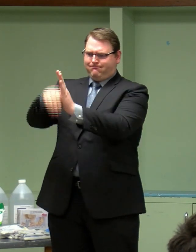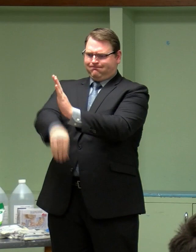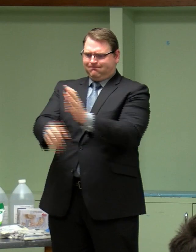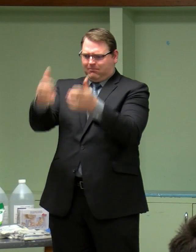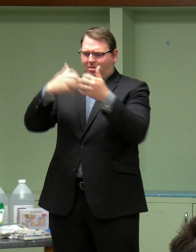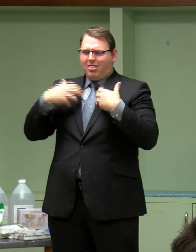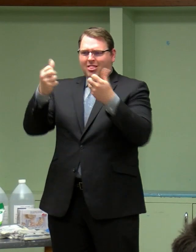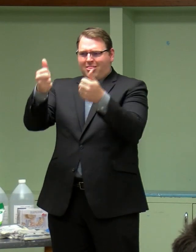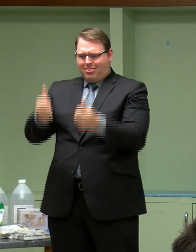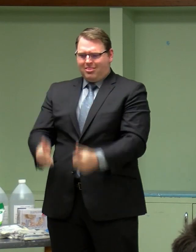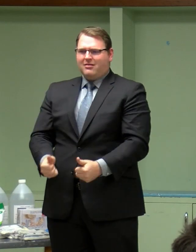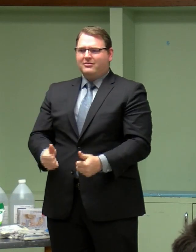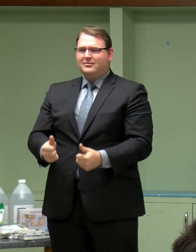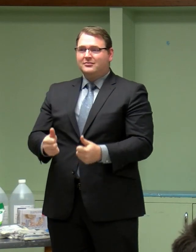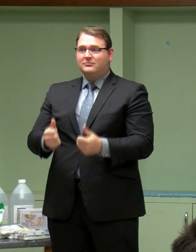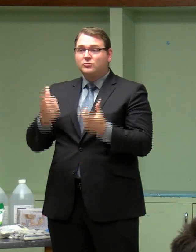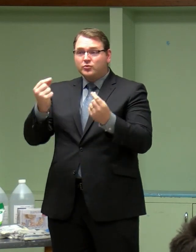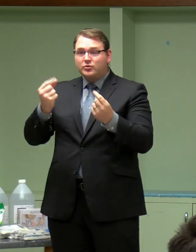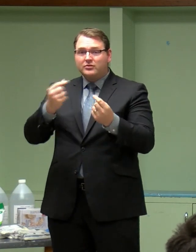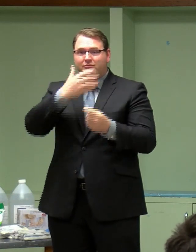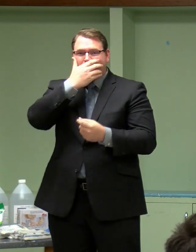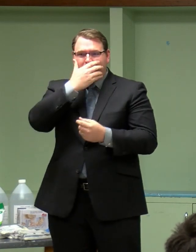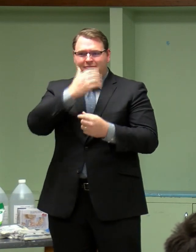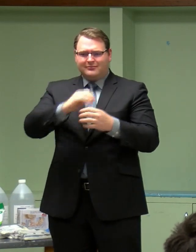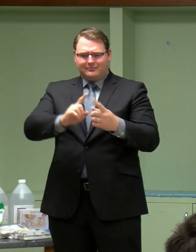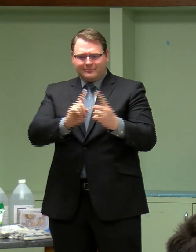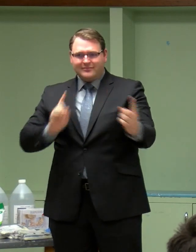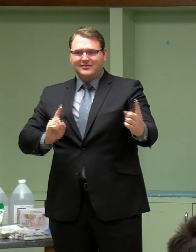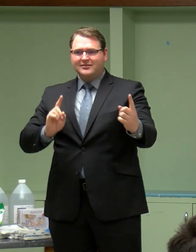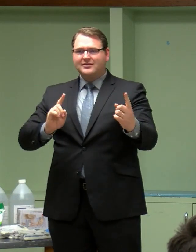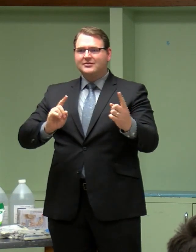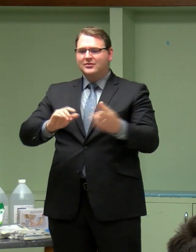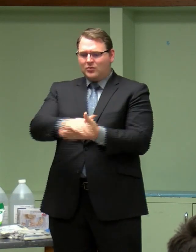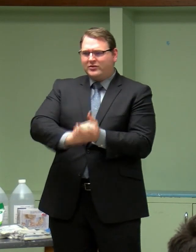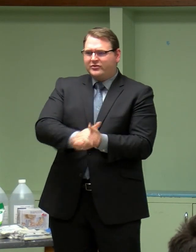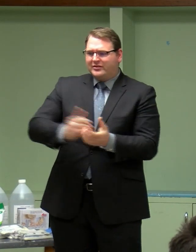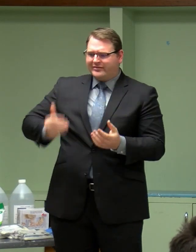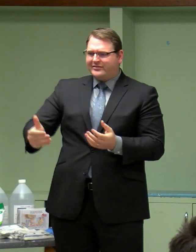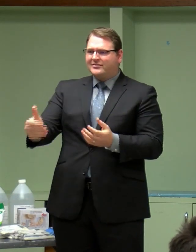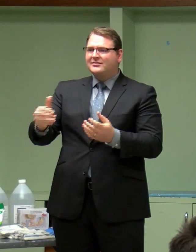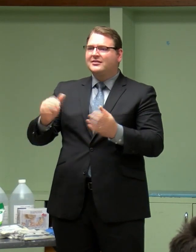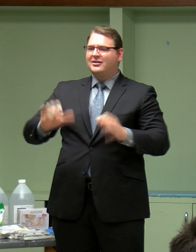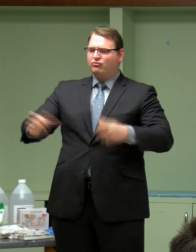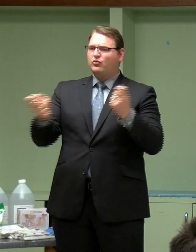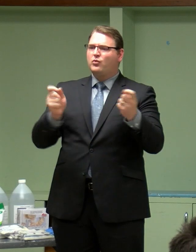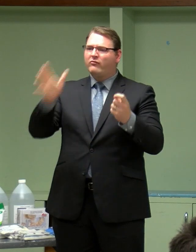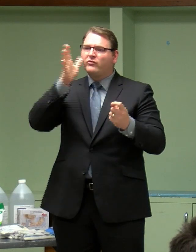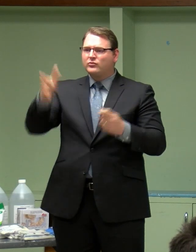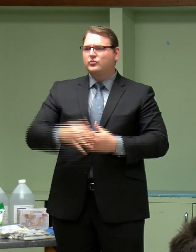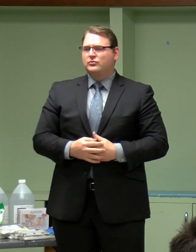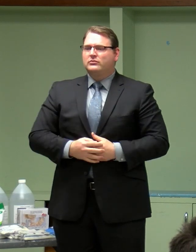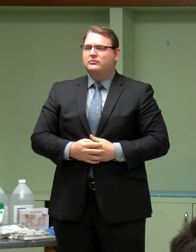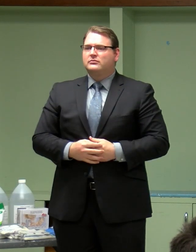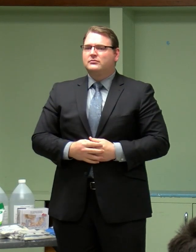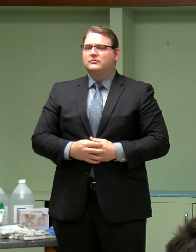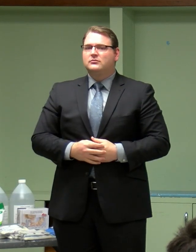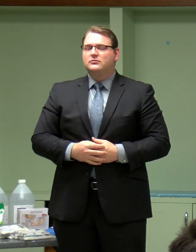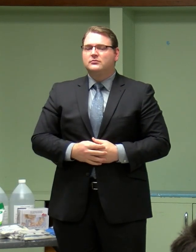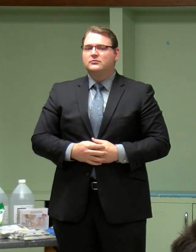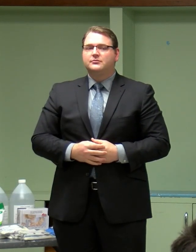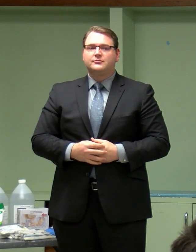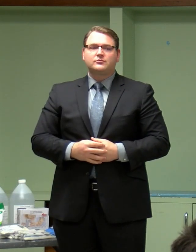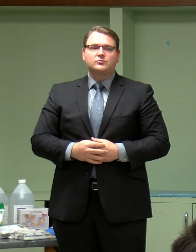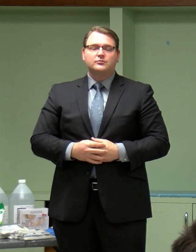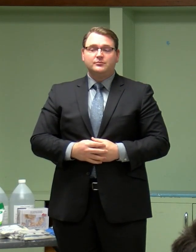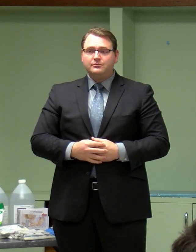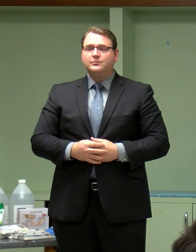hands, take control of your future. Thank you, Mayor. And so please bear in mind that this virus